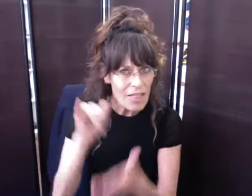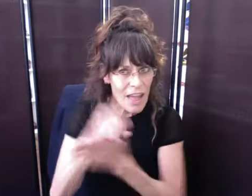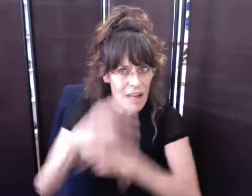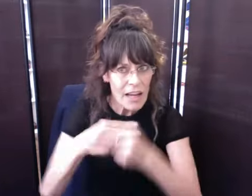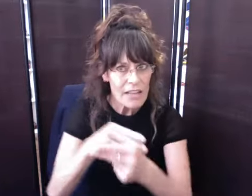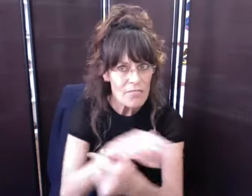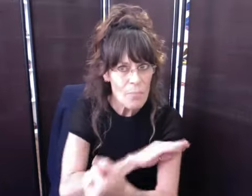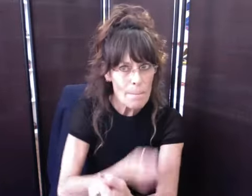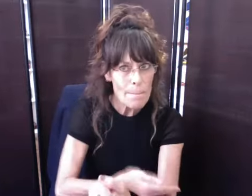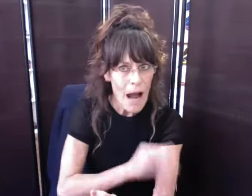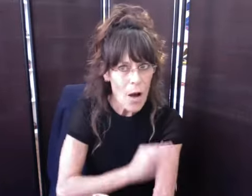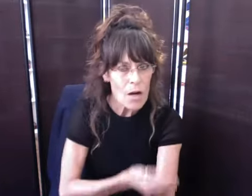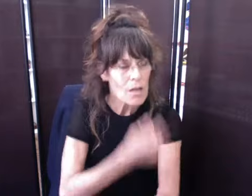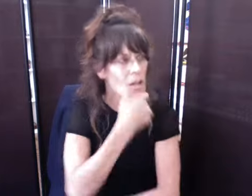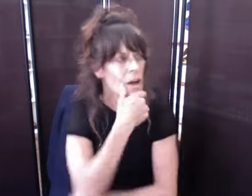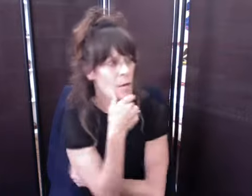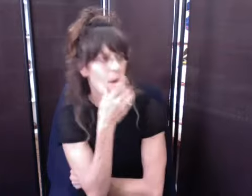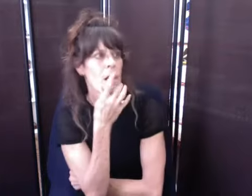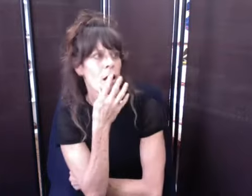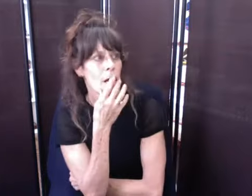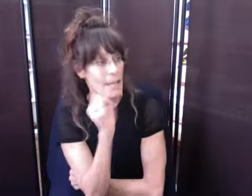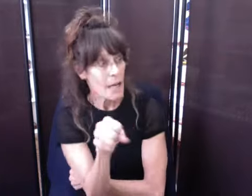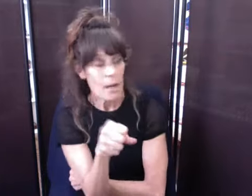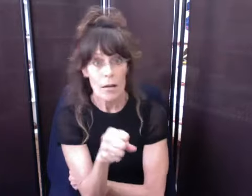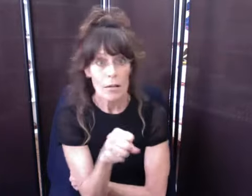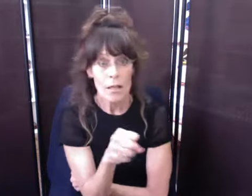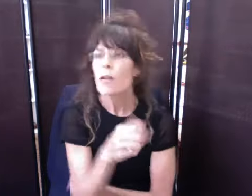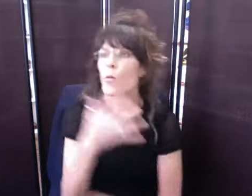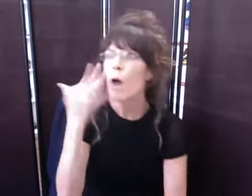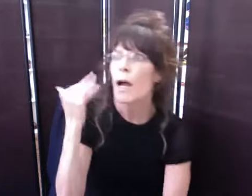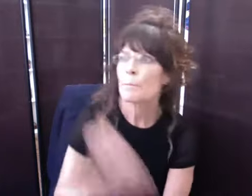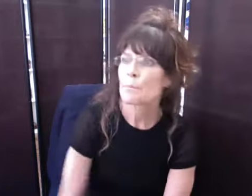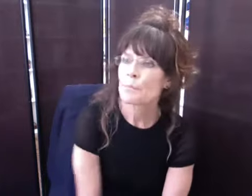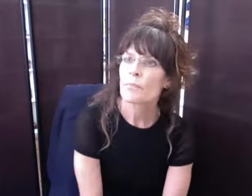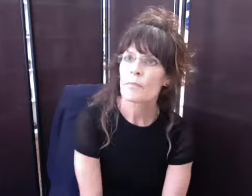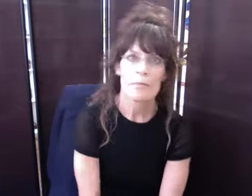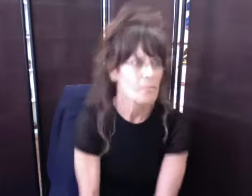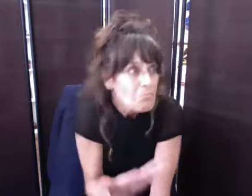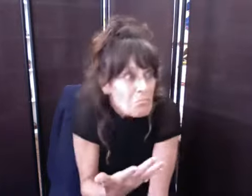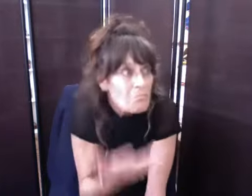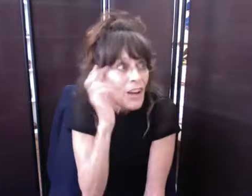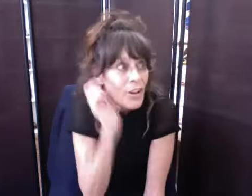And I thought about it and I said, well, I think so. And he said, why? And I said, well, I heard your story,